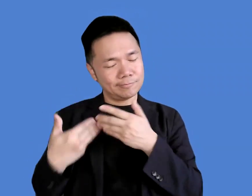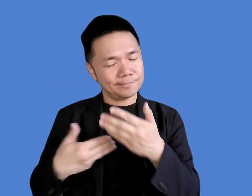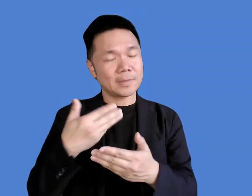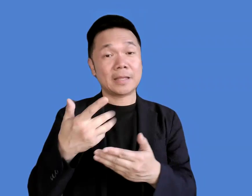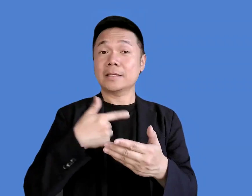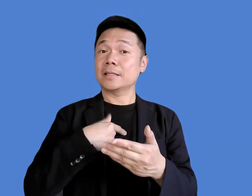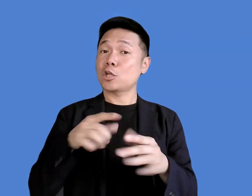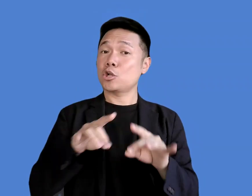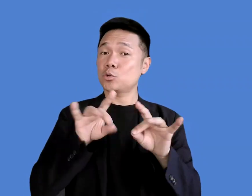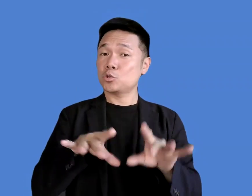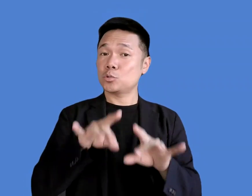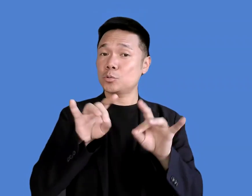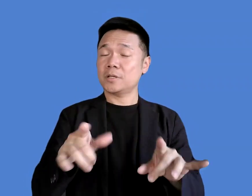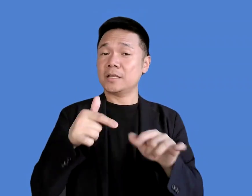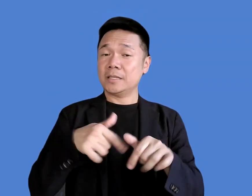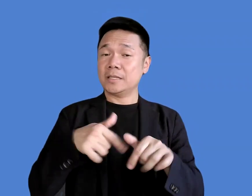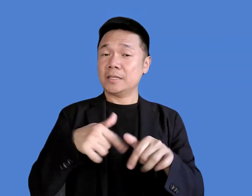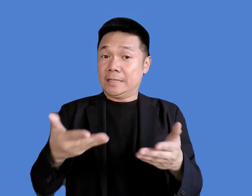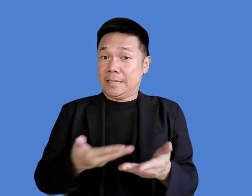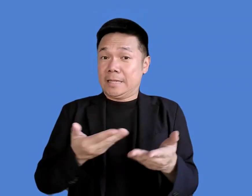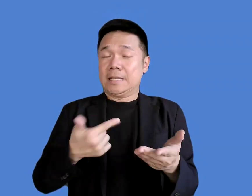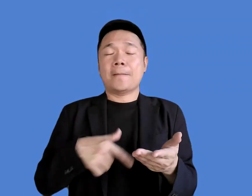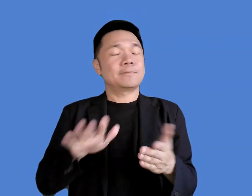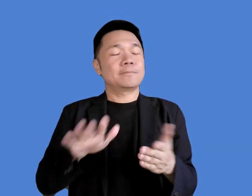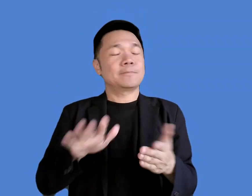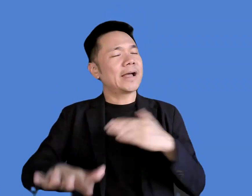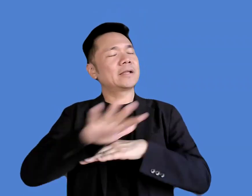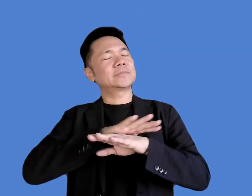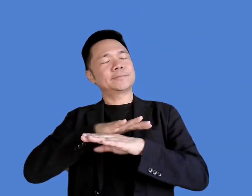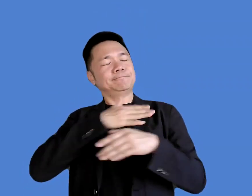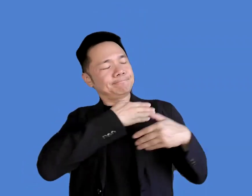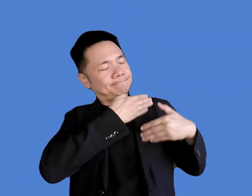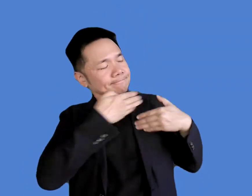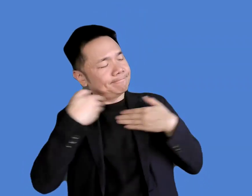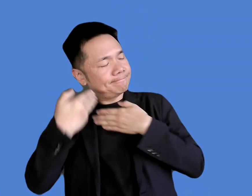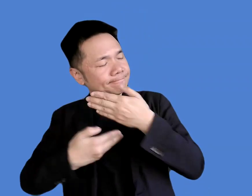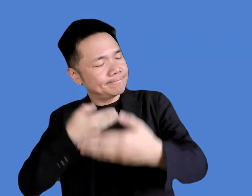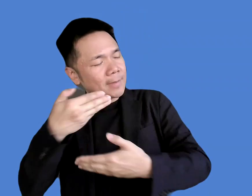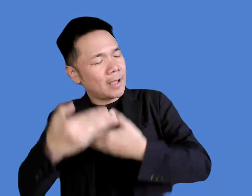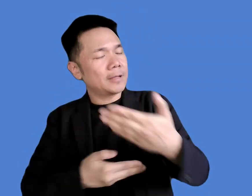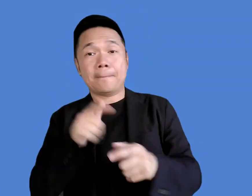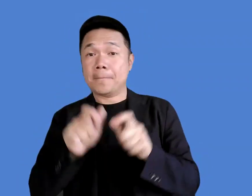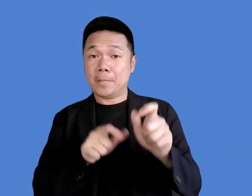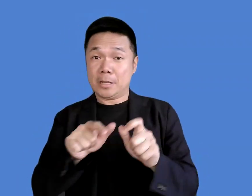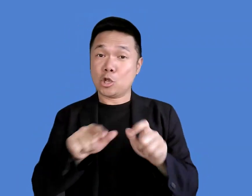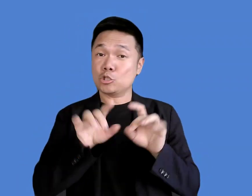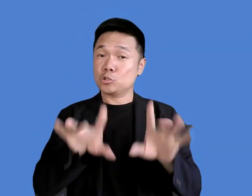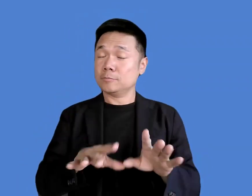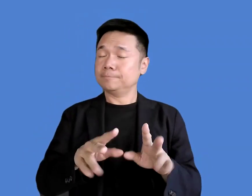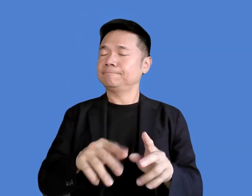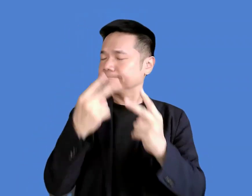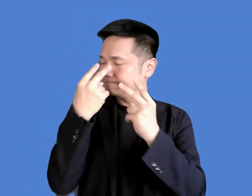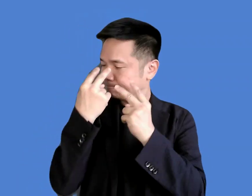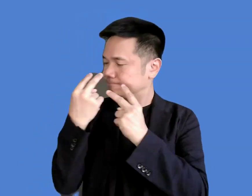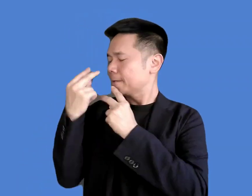lands of the Ngunnawal people here in Australia, and acknowledge them as the traditional owners